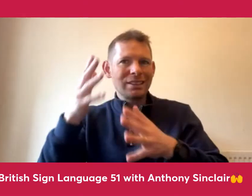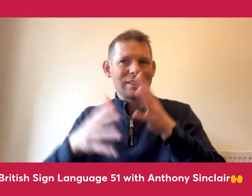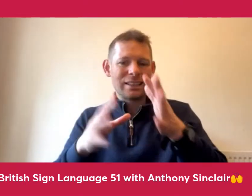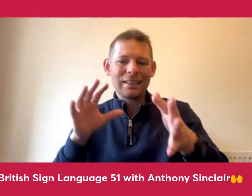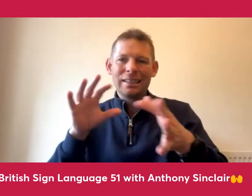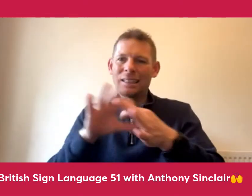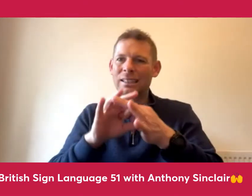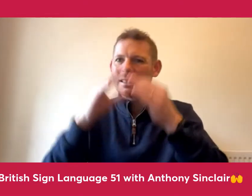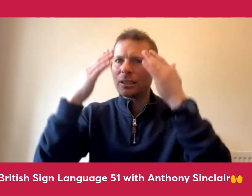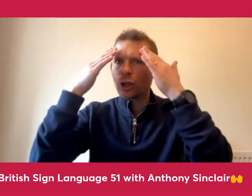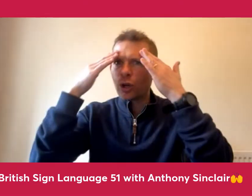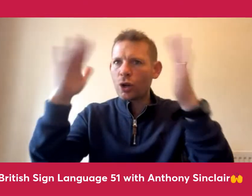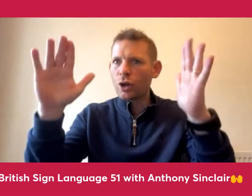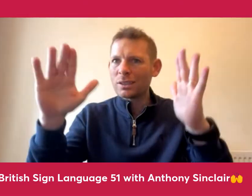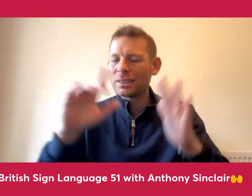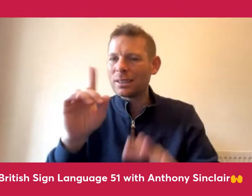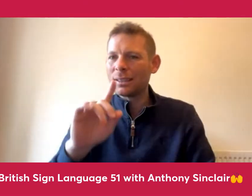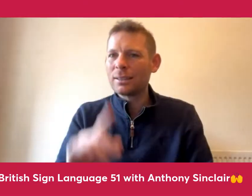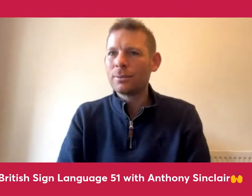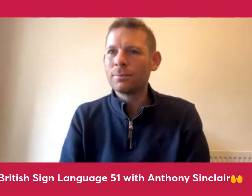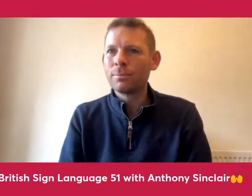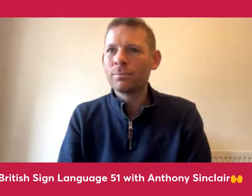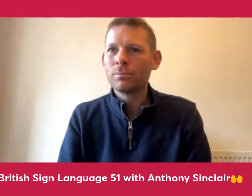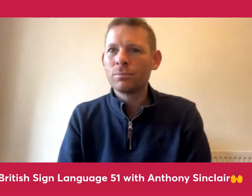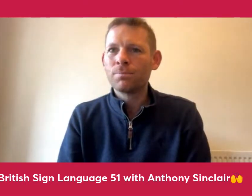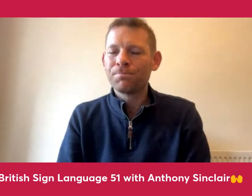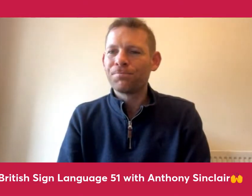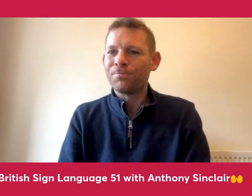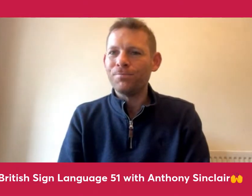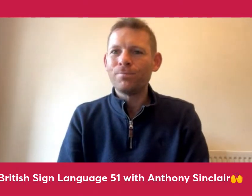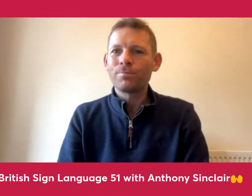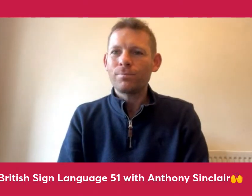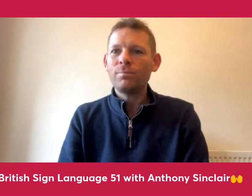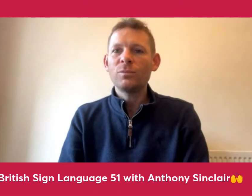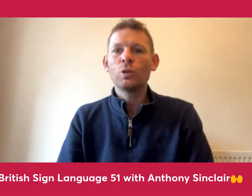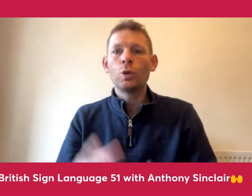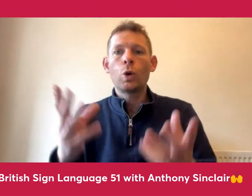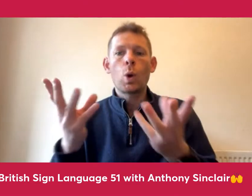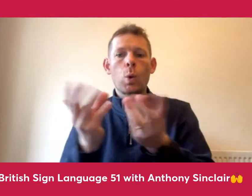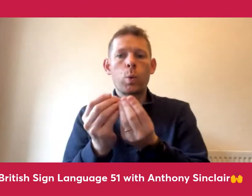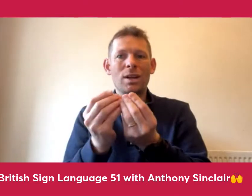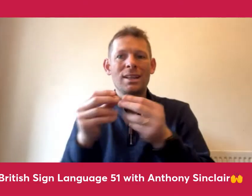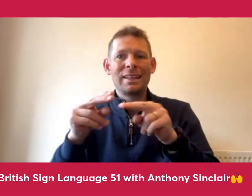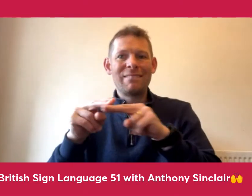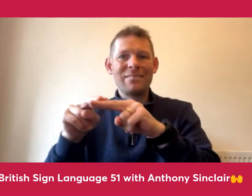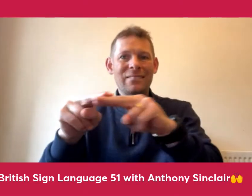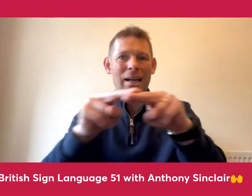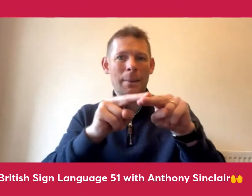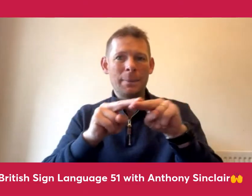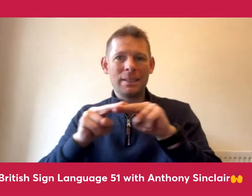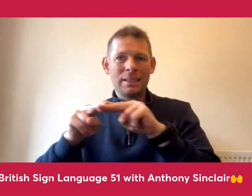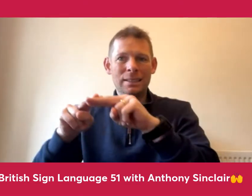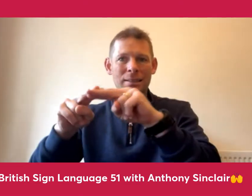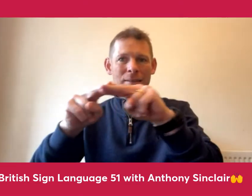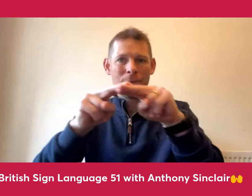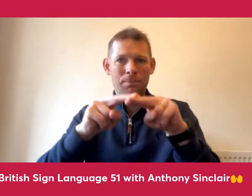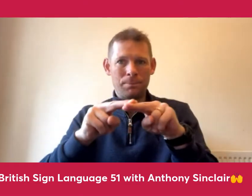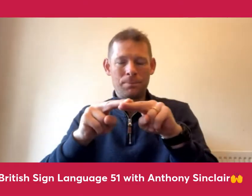Anything else you want to learn relating to holidays or anywhere you're going or anything you want to, any other signs you